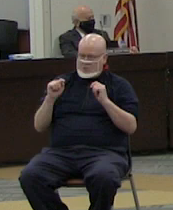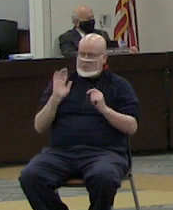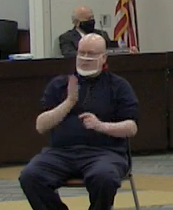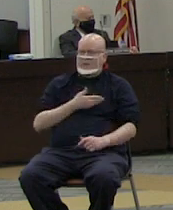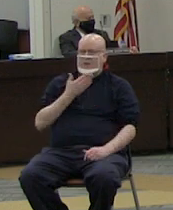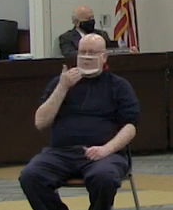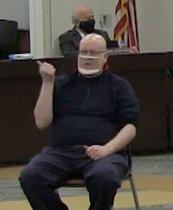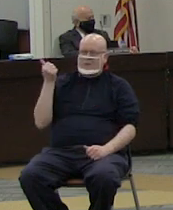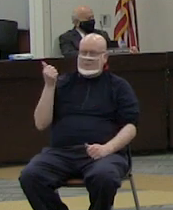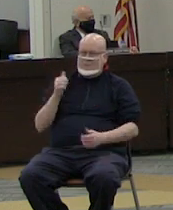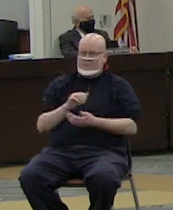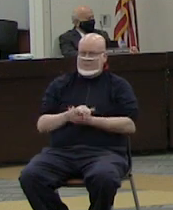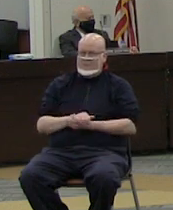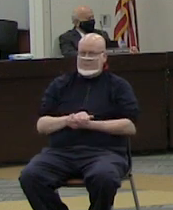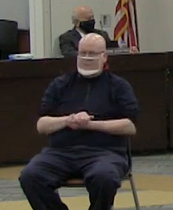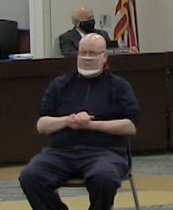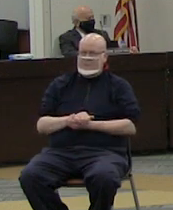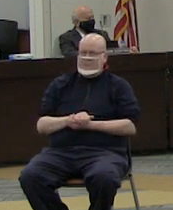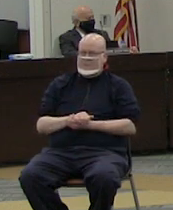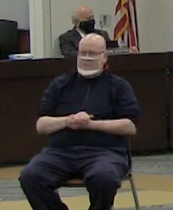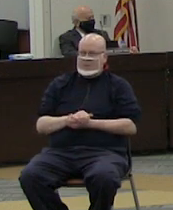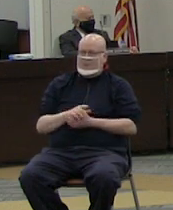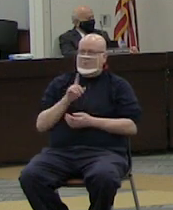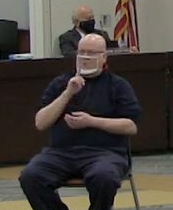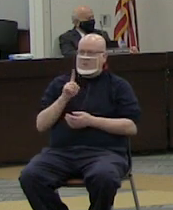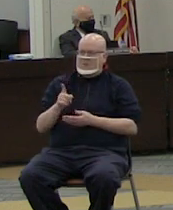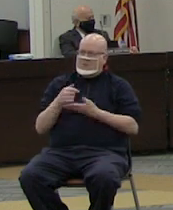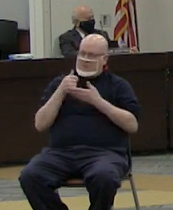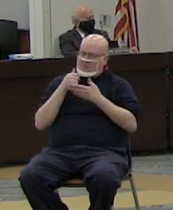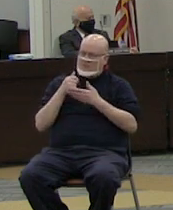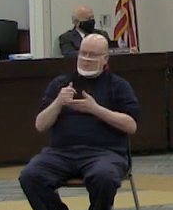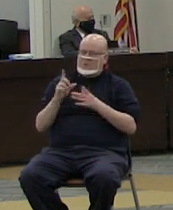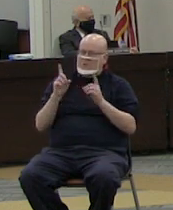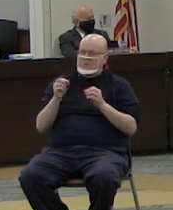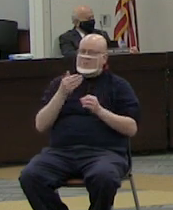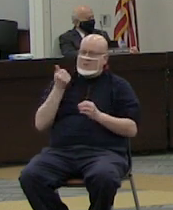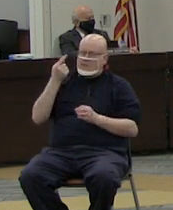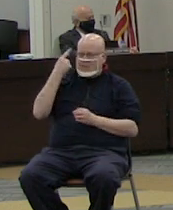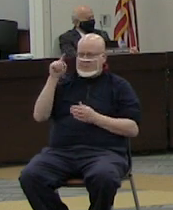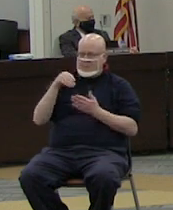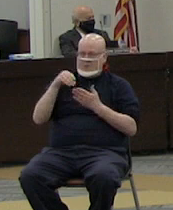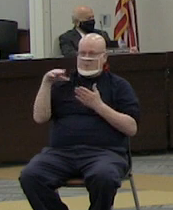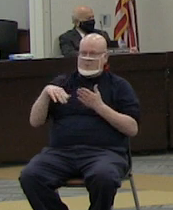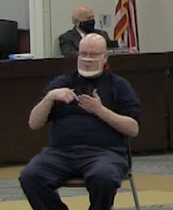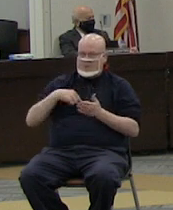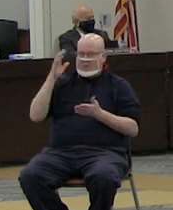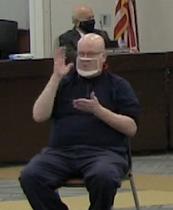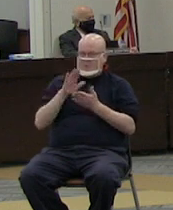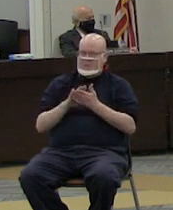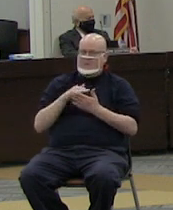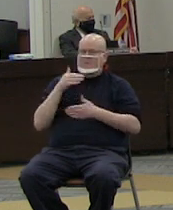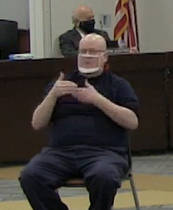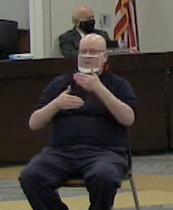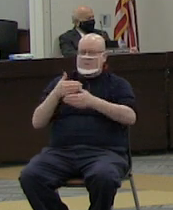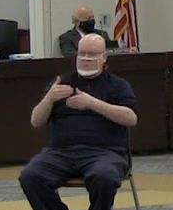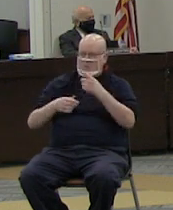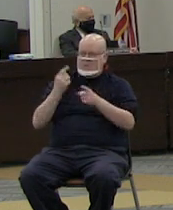and do what's in the best interest of our students right now. And I believe this moving forward is the right